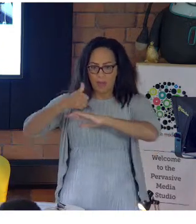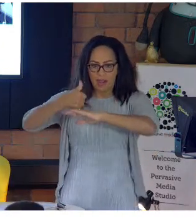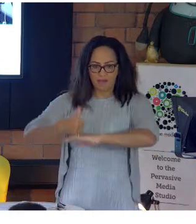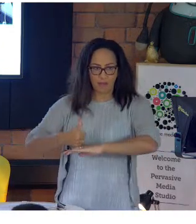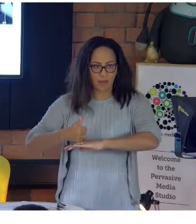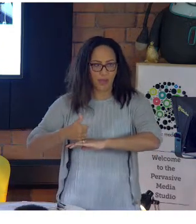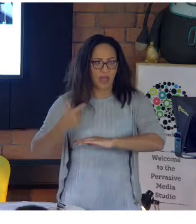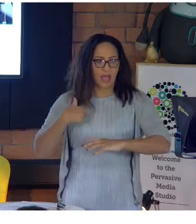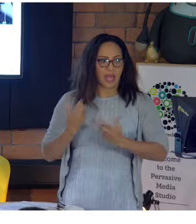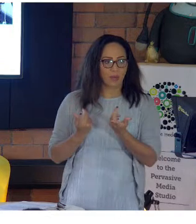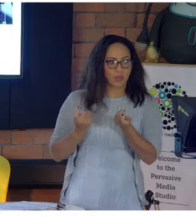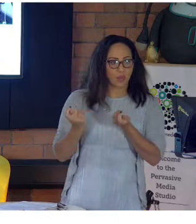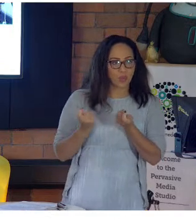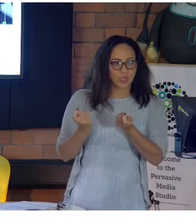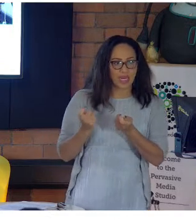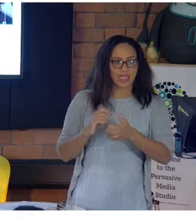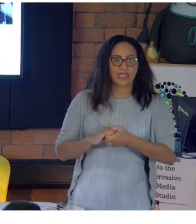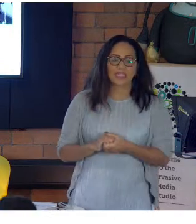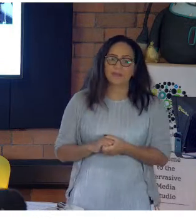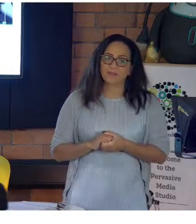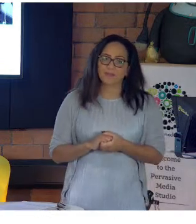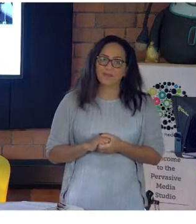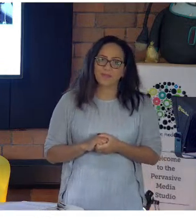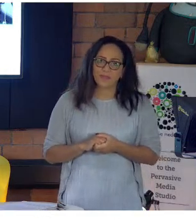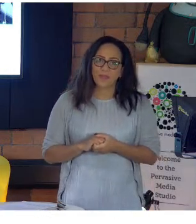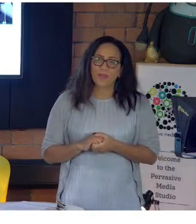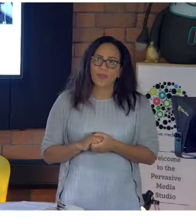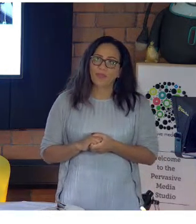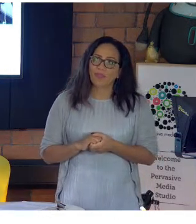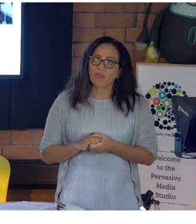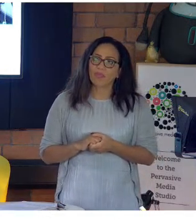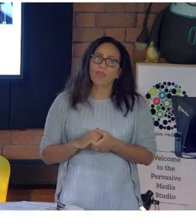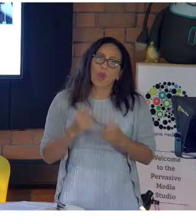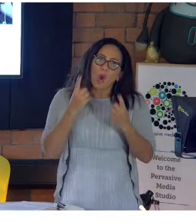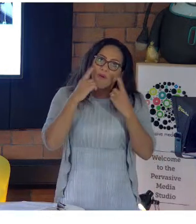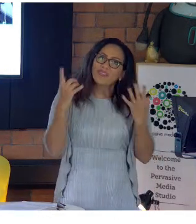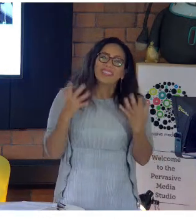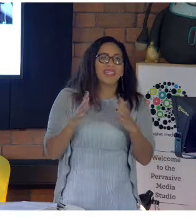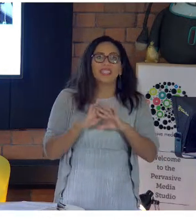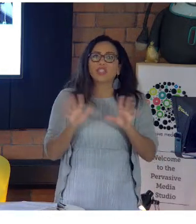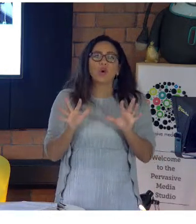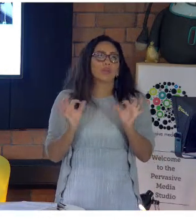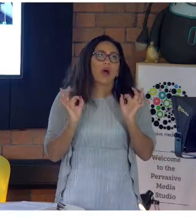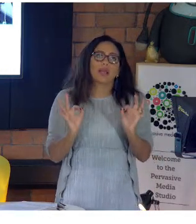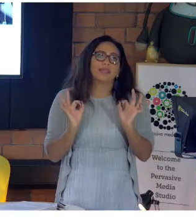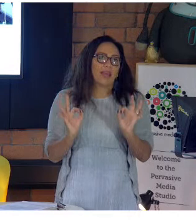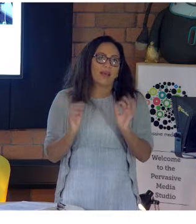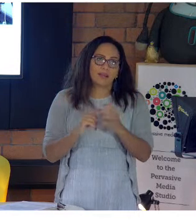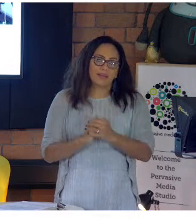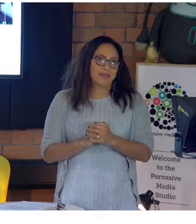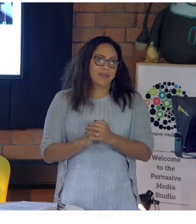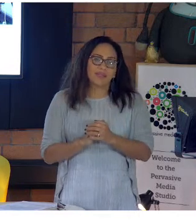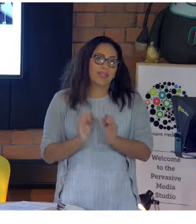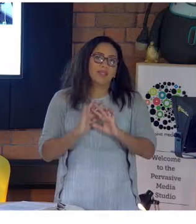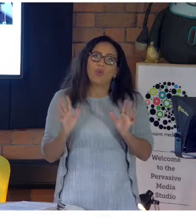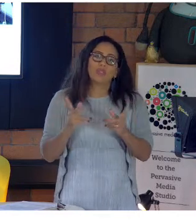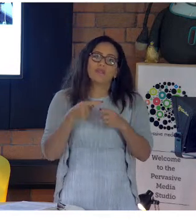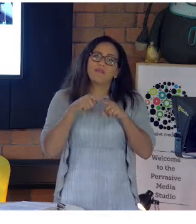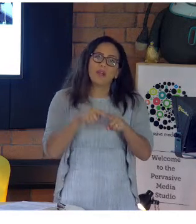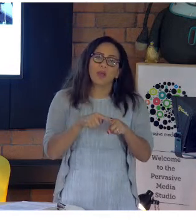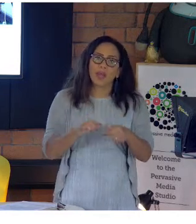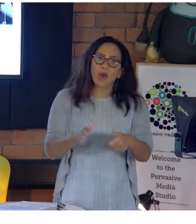pre-recorded video of Javier's performance, which is obviously not ideal. It's not following the initial idea of